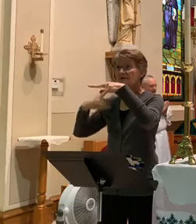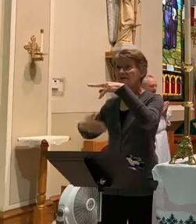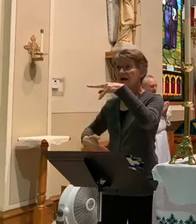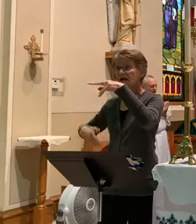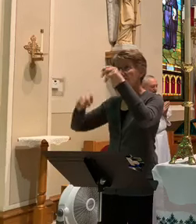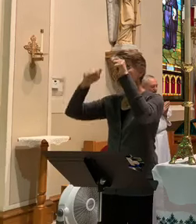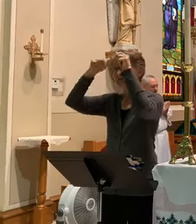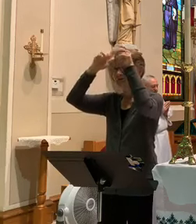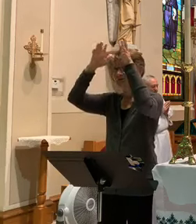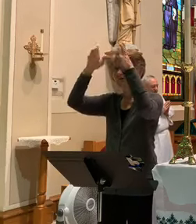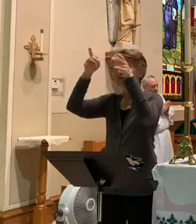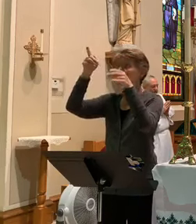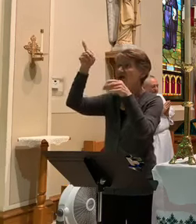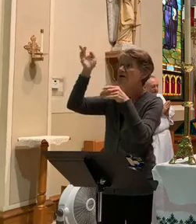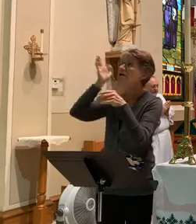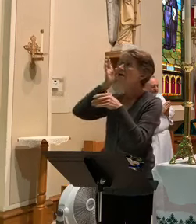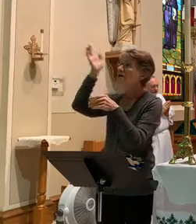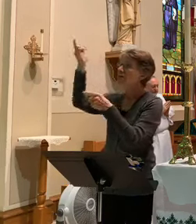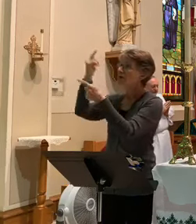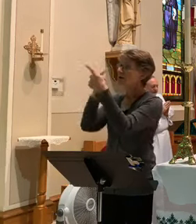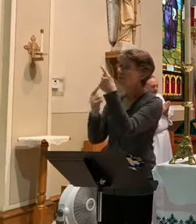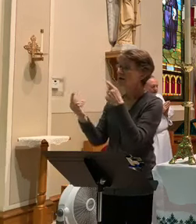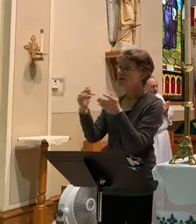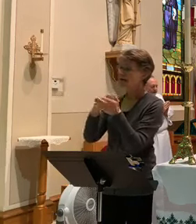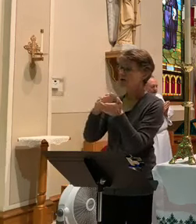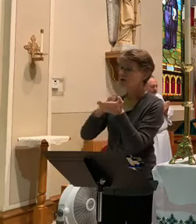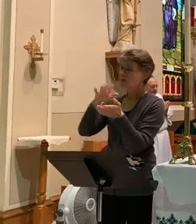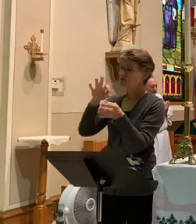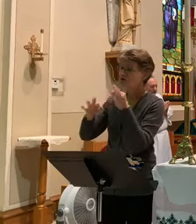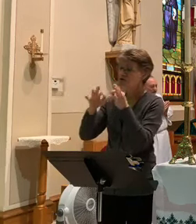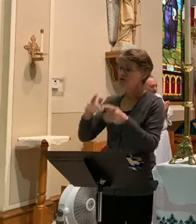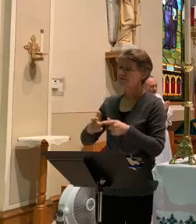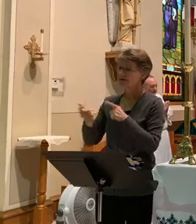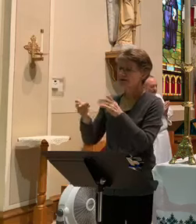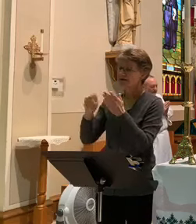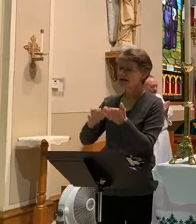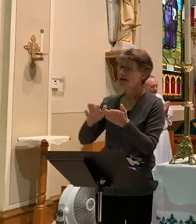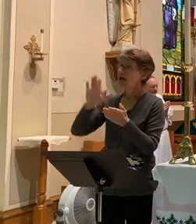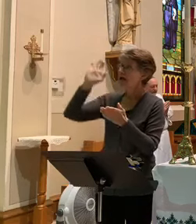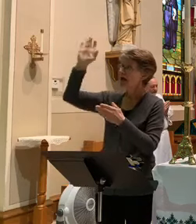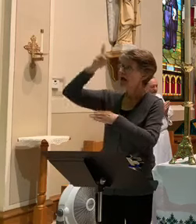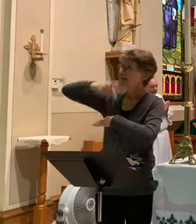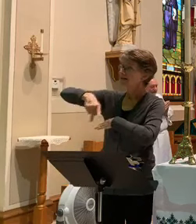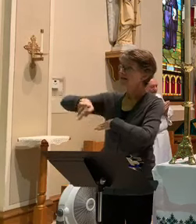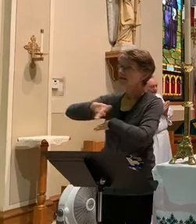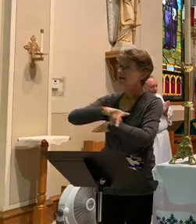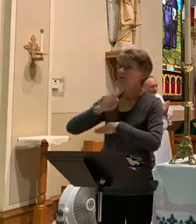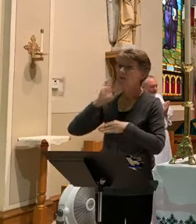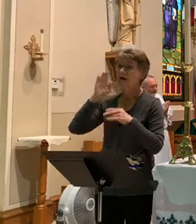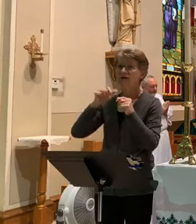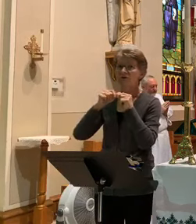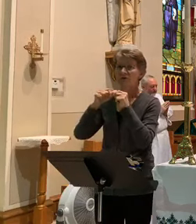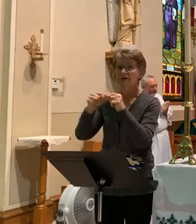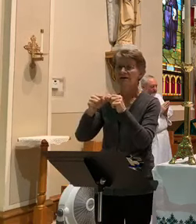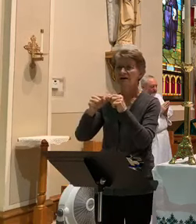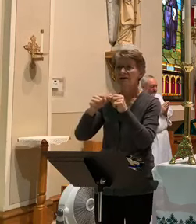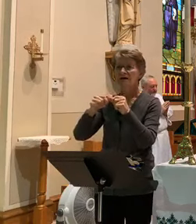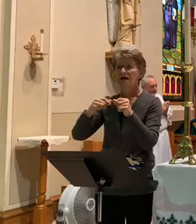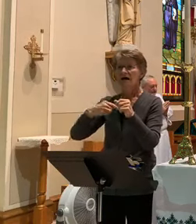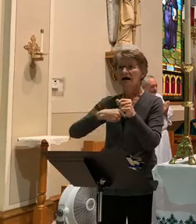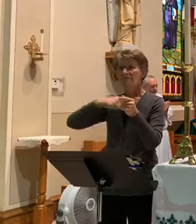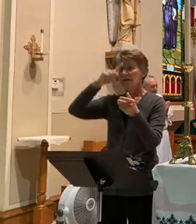is seated at the right hand of the Father. He will come again in glory to judge the living and the dead, and his kingdom will have no